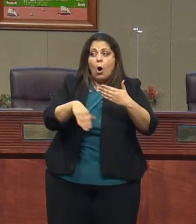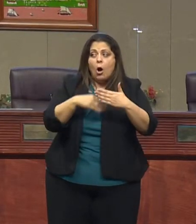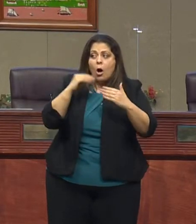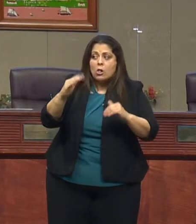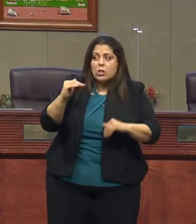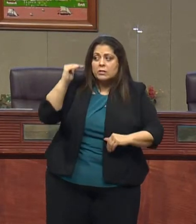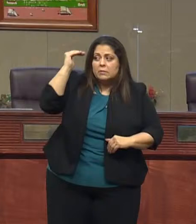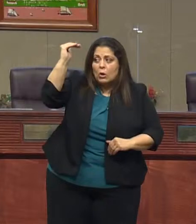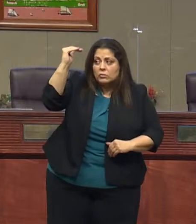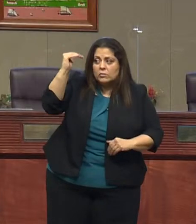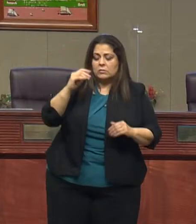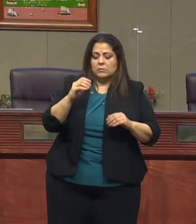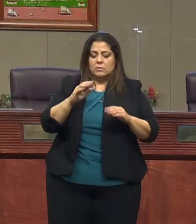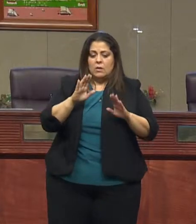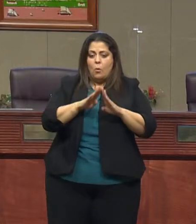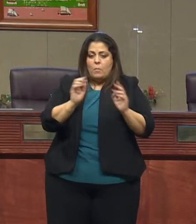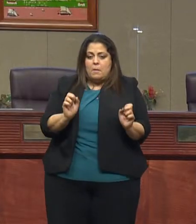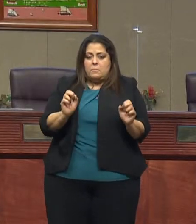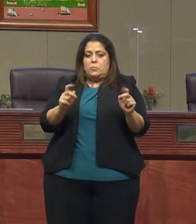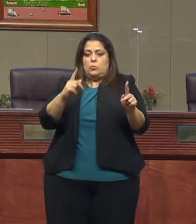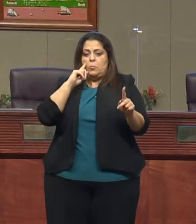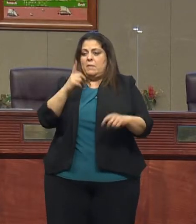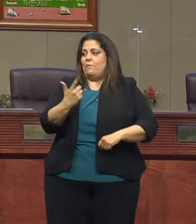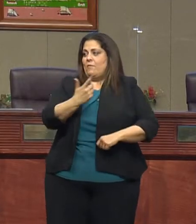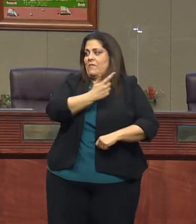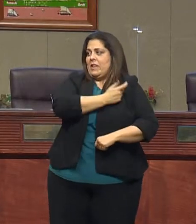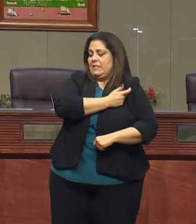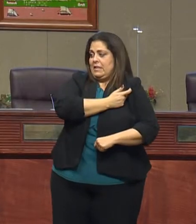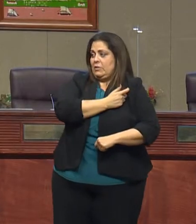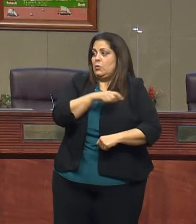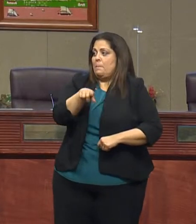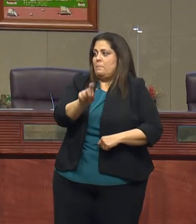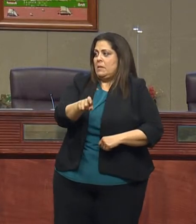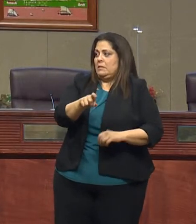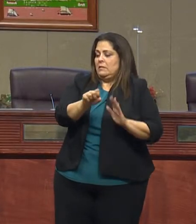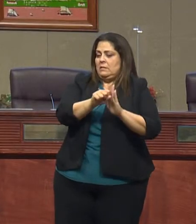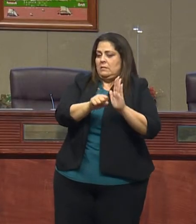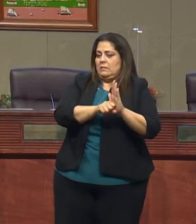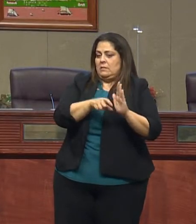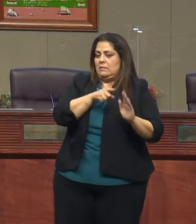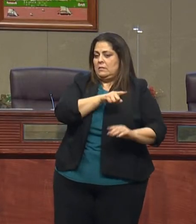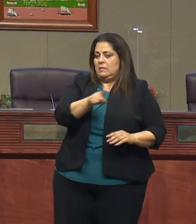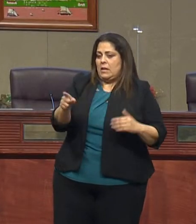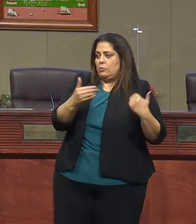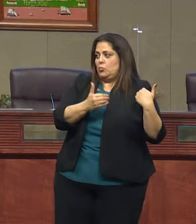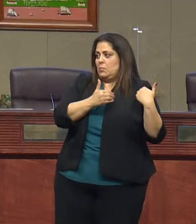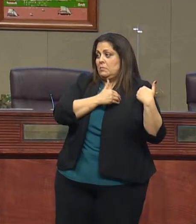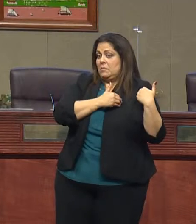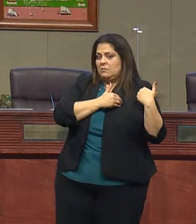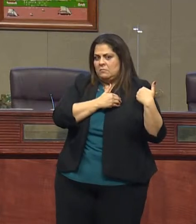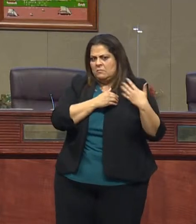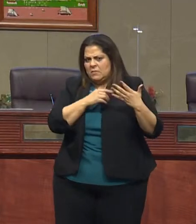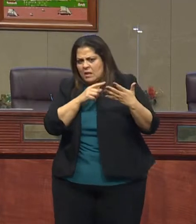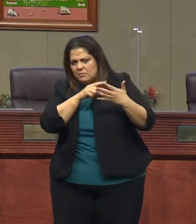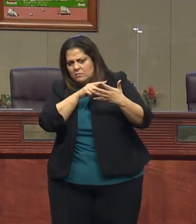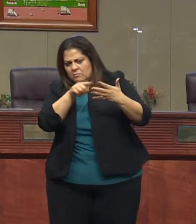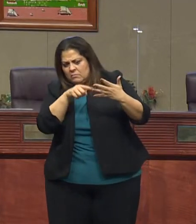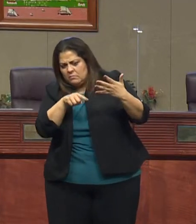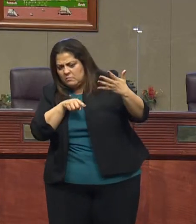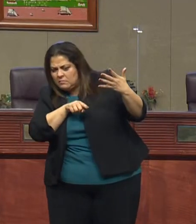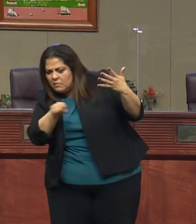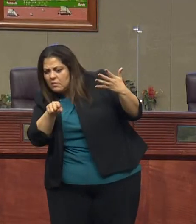the opportunity to be vaccinated. So that's not far off from now, as we